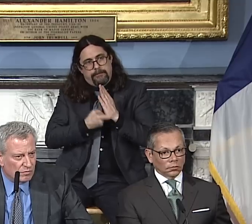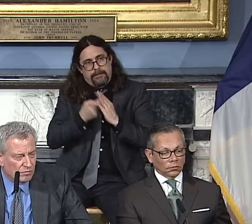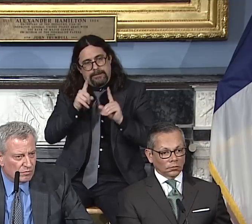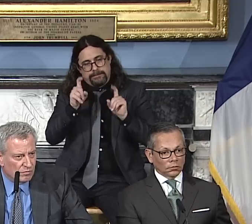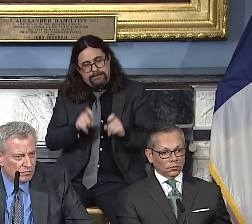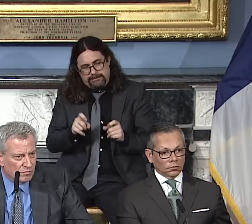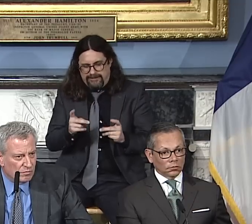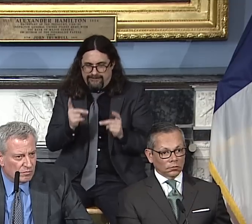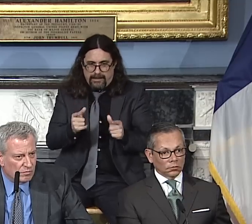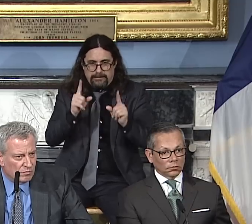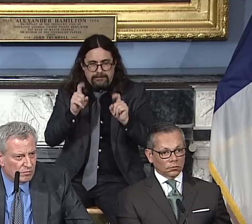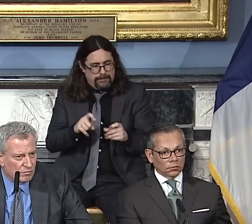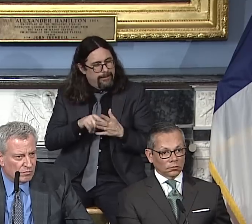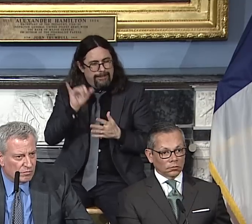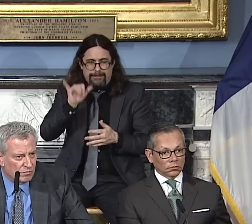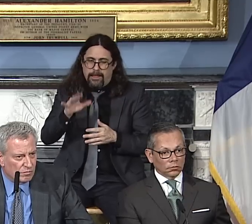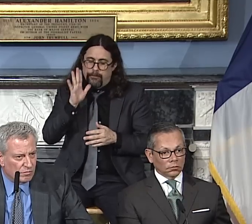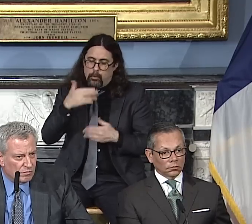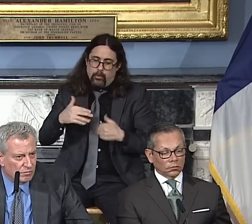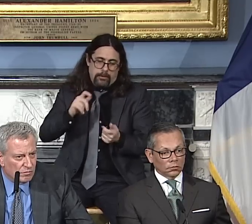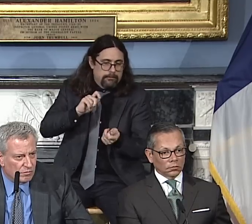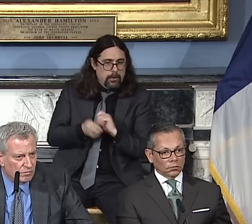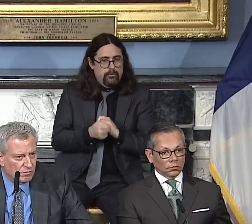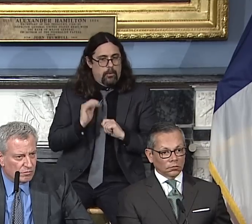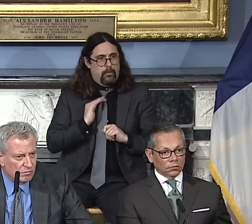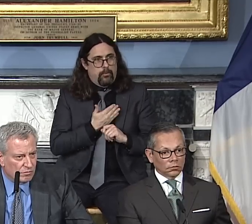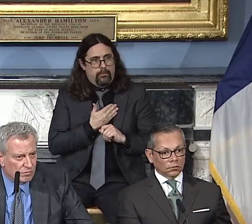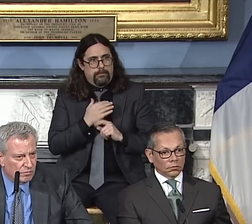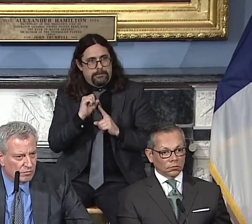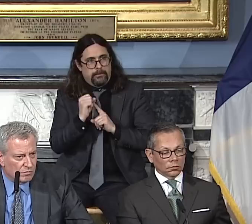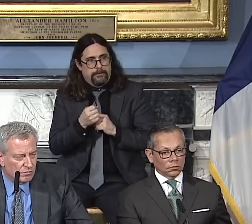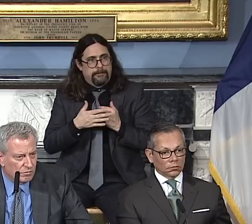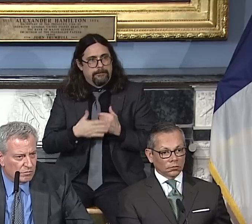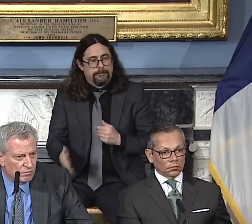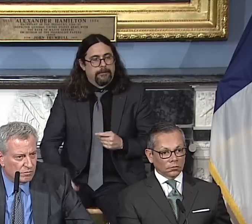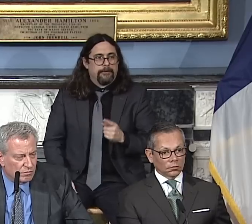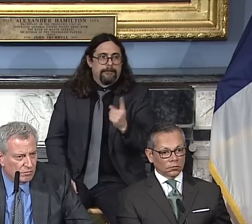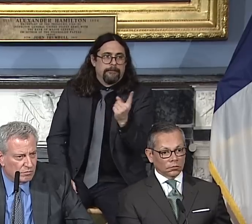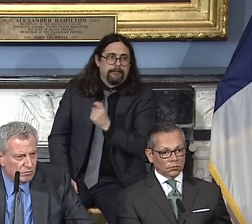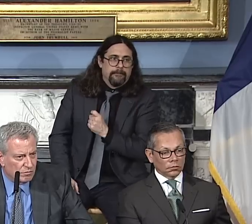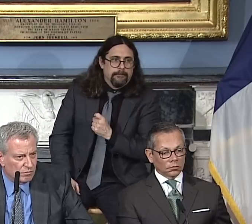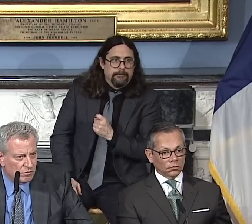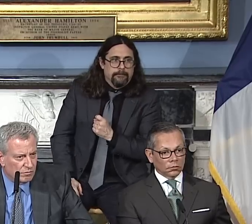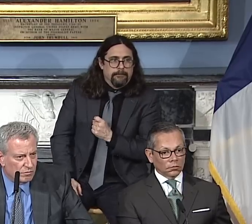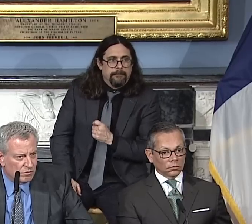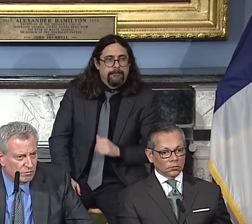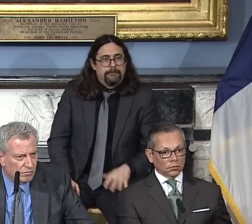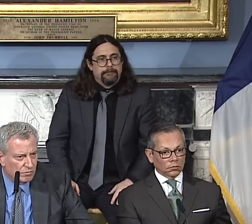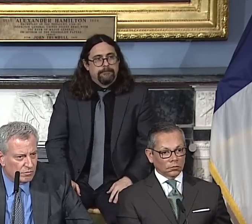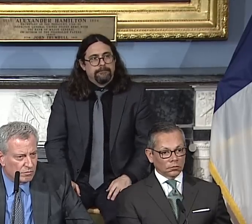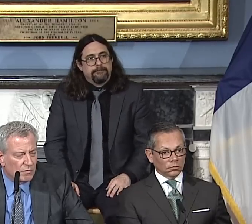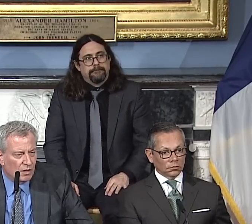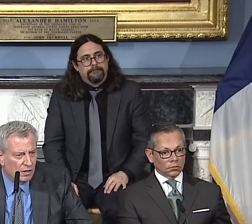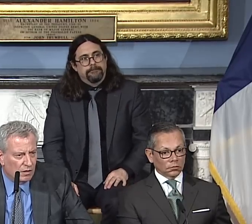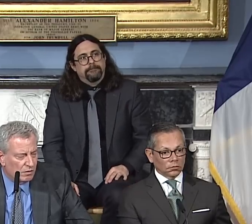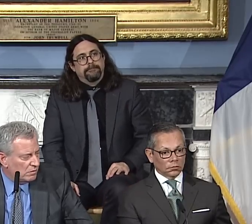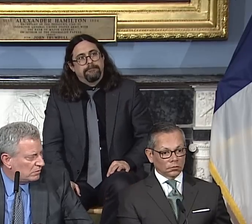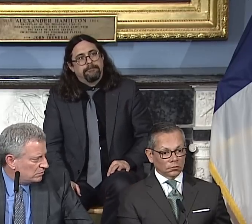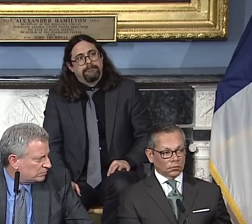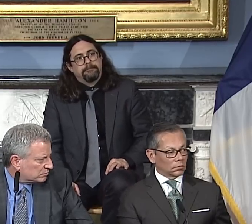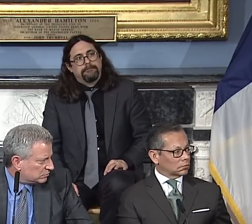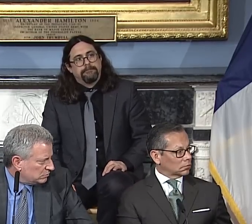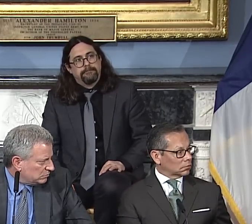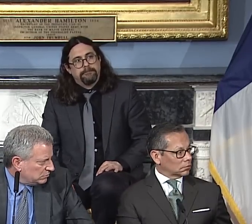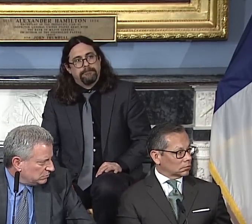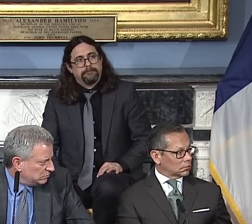for schools to have a directive to not report cases or suspected cases to the health department, if I'm understanding that? Yeah, there